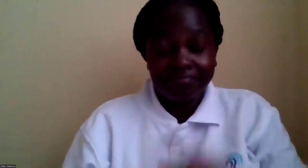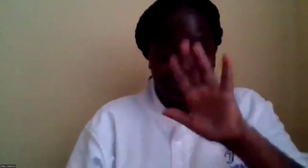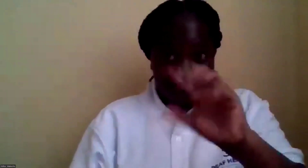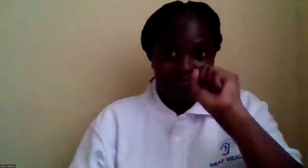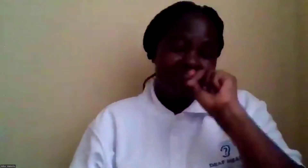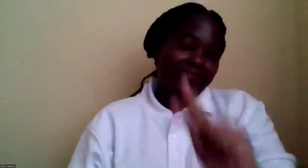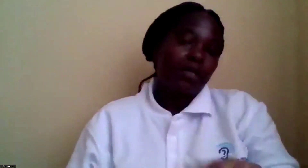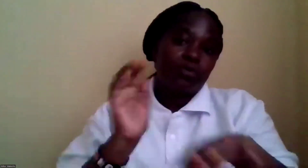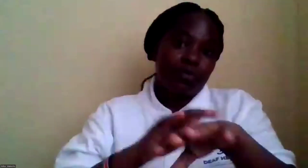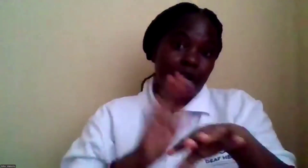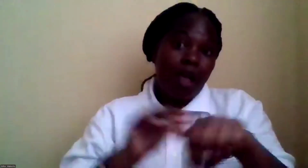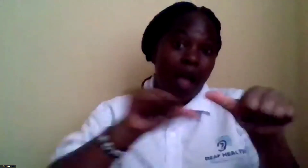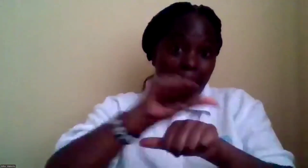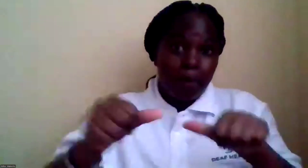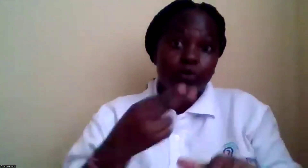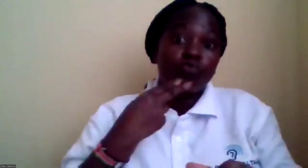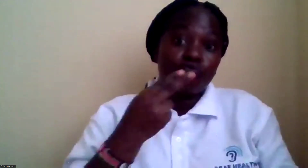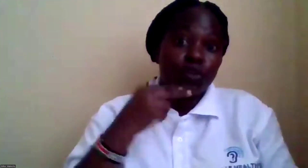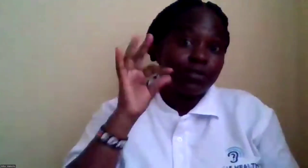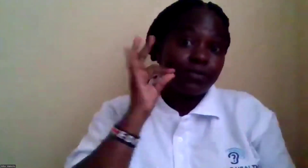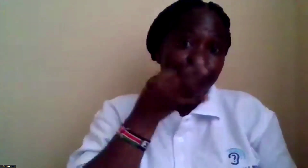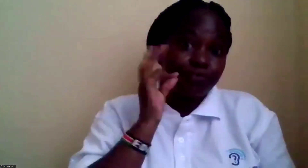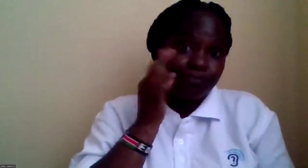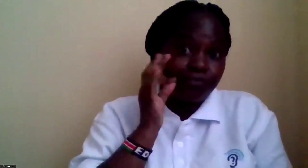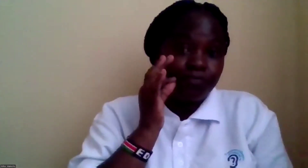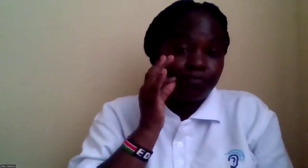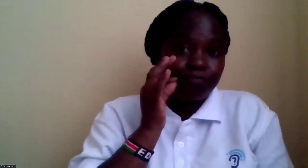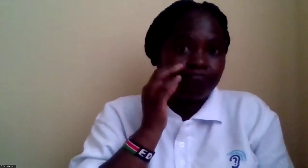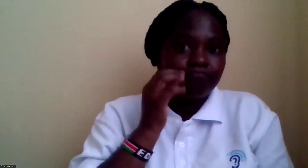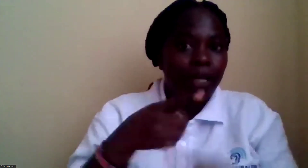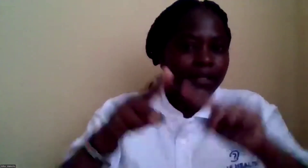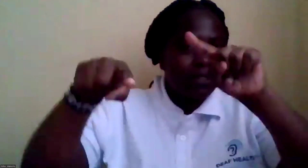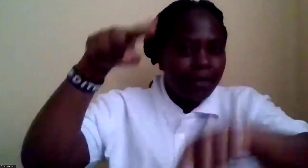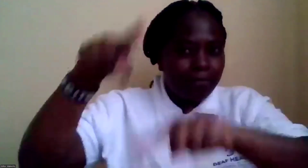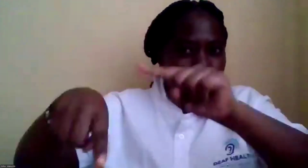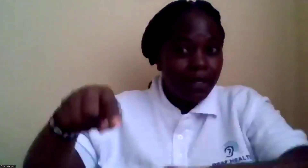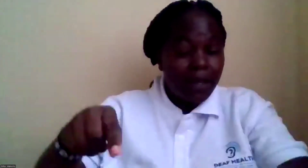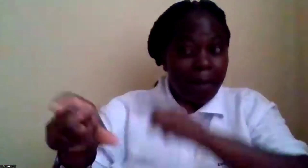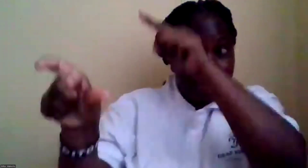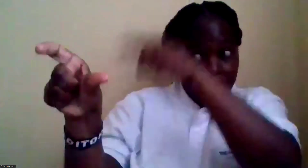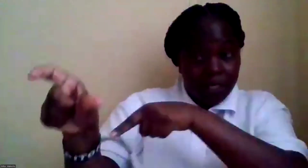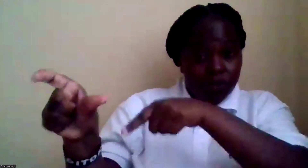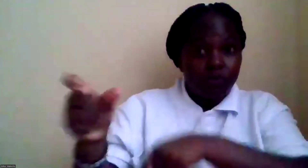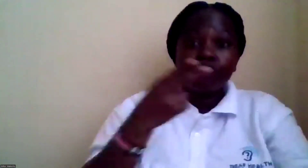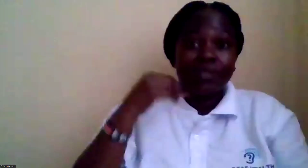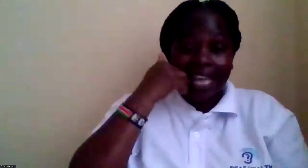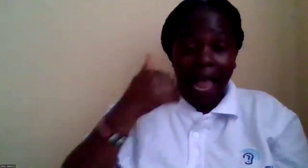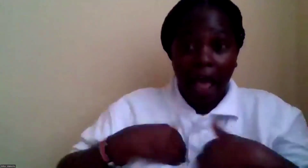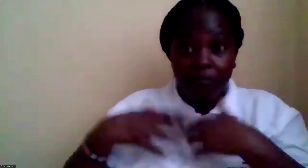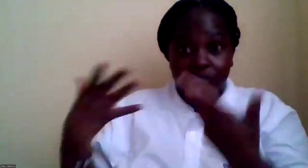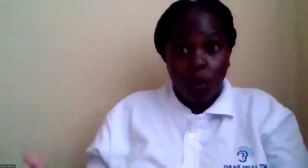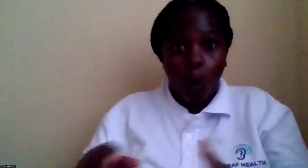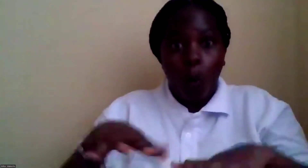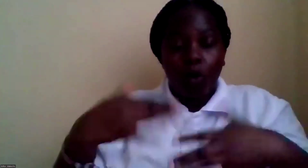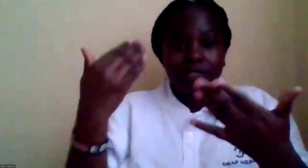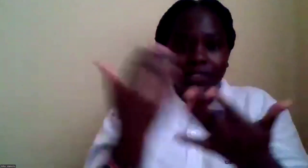the sugar in fruits. First of all, it depends on, is this a patient who is already diabetic, or is this someone who is